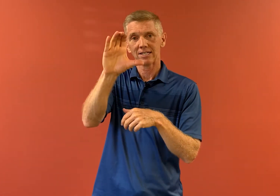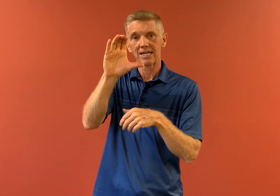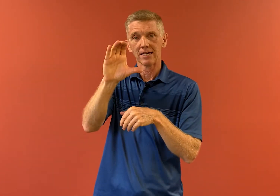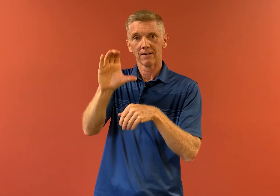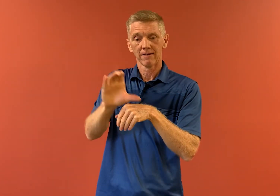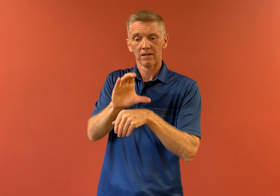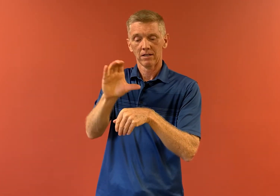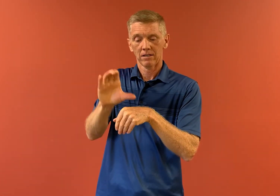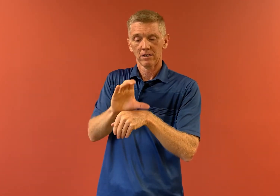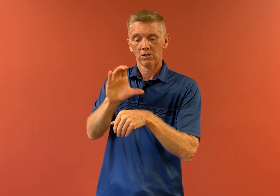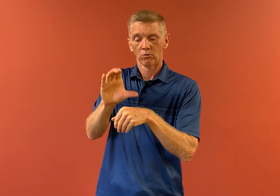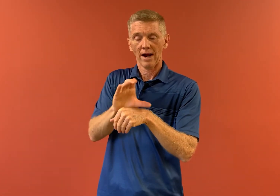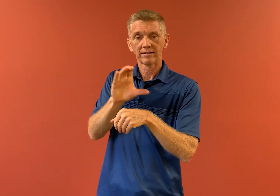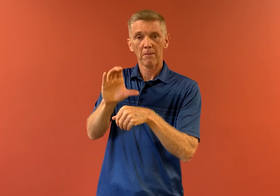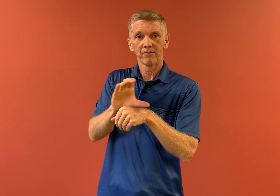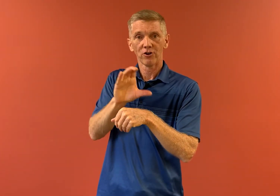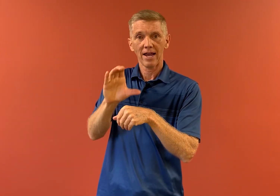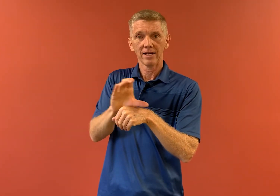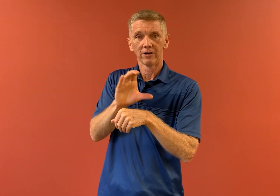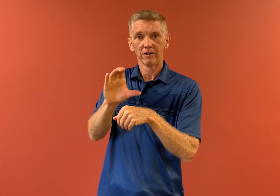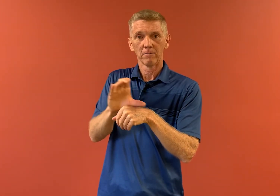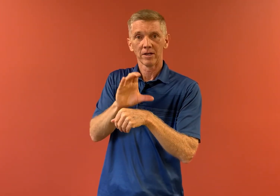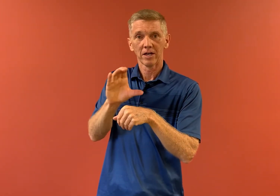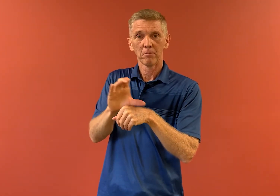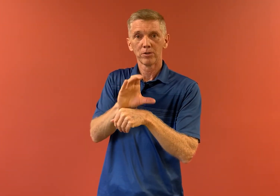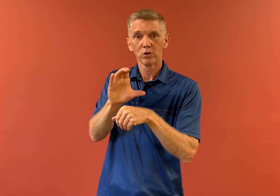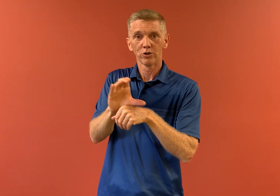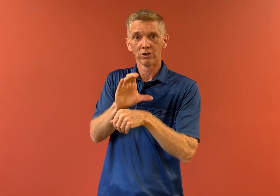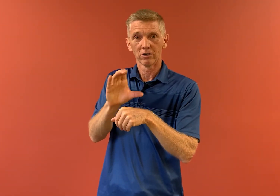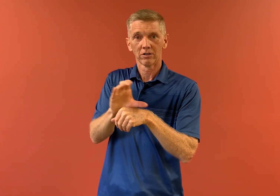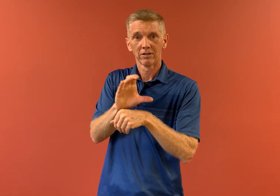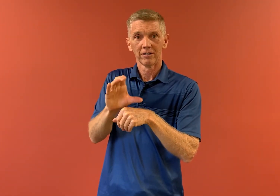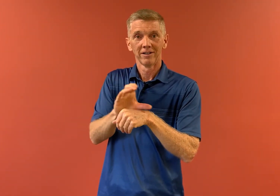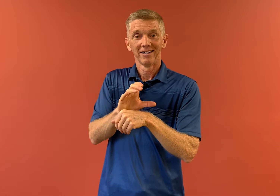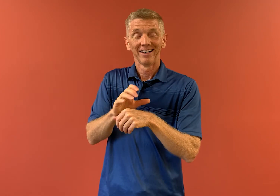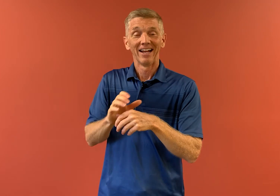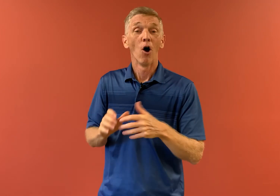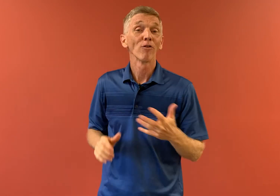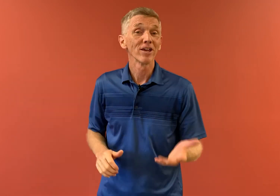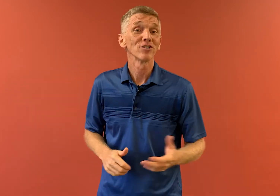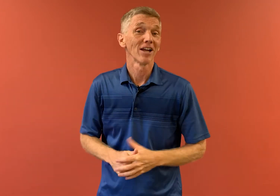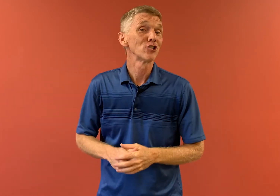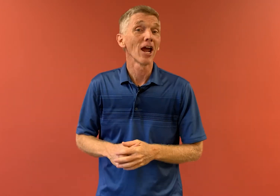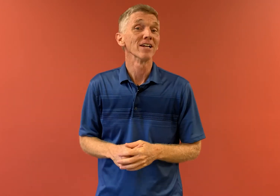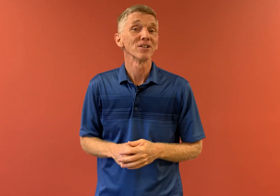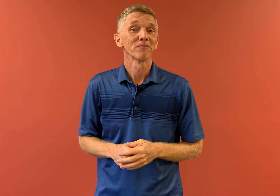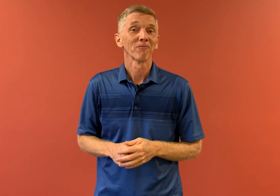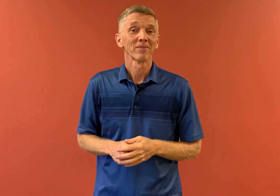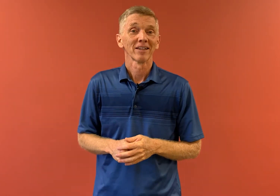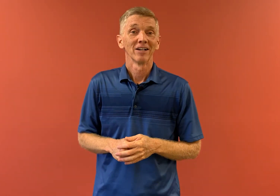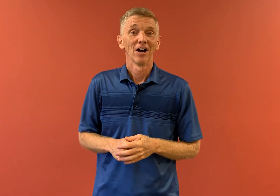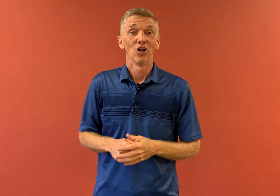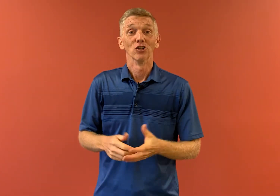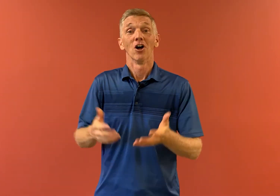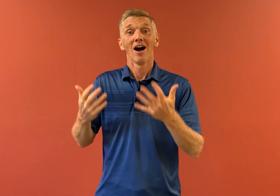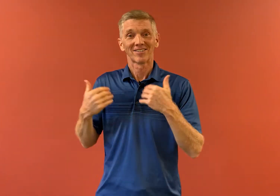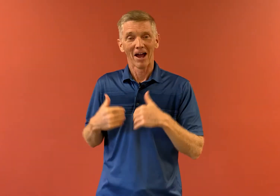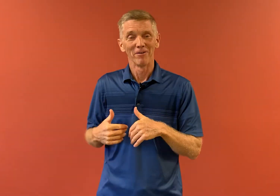C. Right on top of your hand here. Computer. Now, over the years, that's changed. A long time